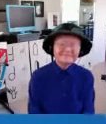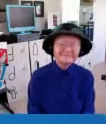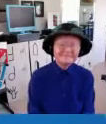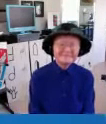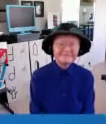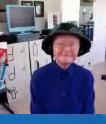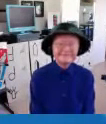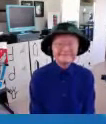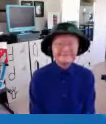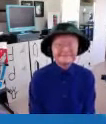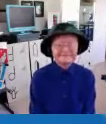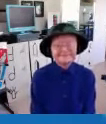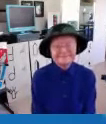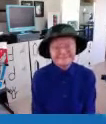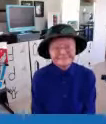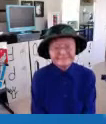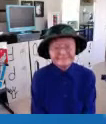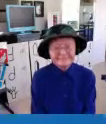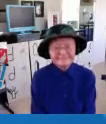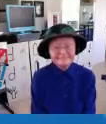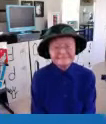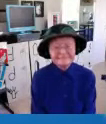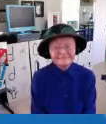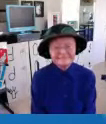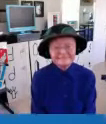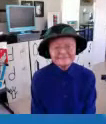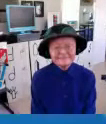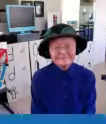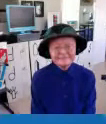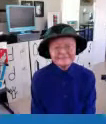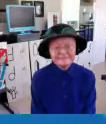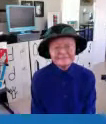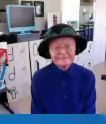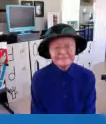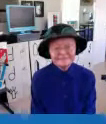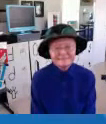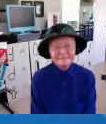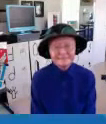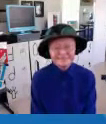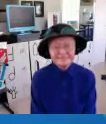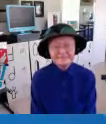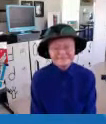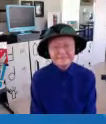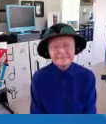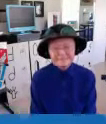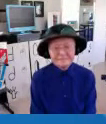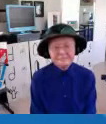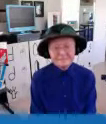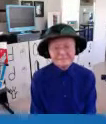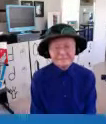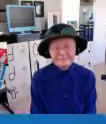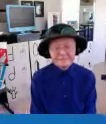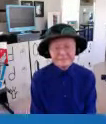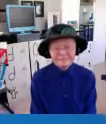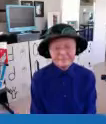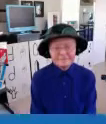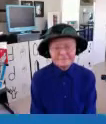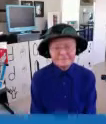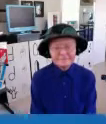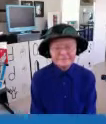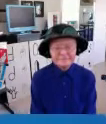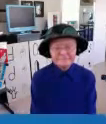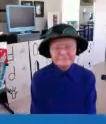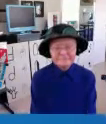eyebrow. That's a simple, let me see, I believe she was doing eyebrow. Yeah, she just drew the eyebrow. That was easy. Then